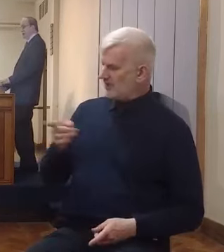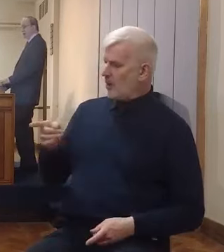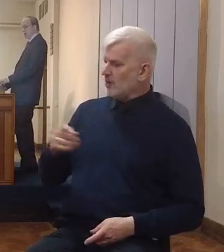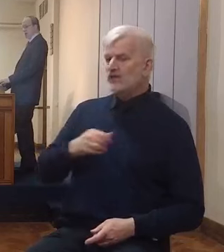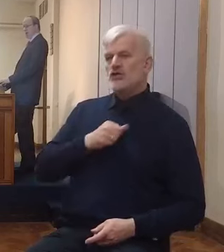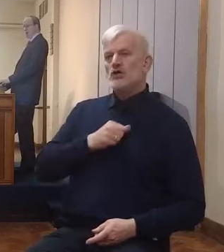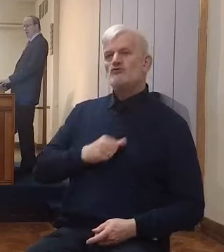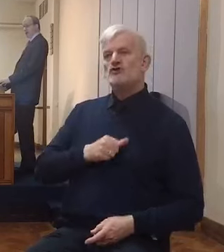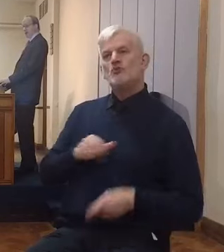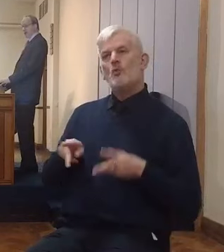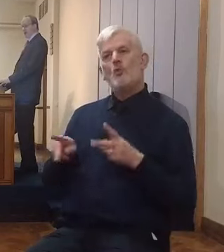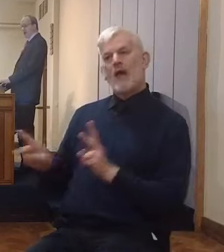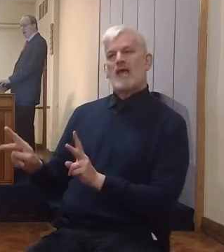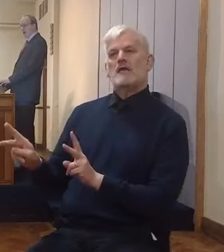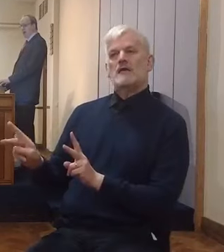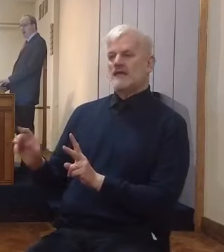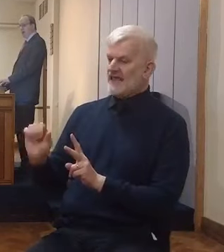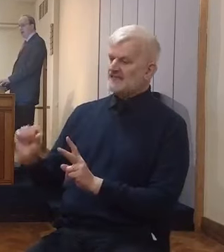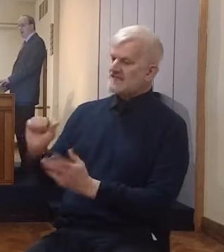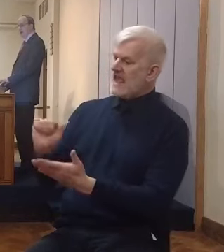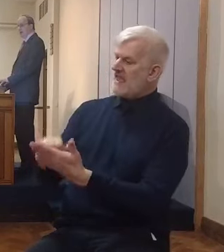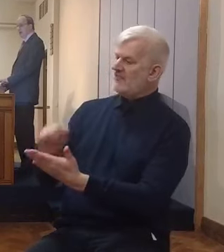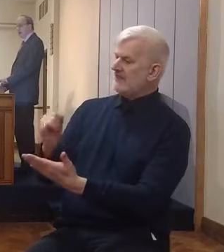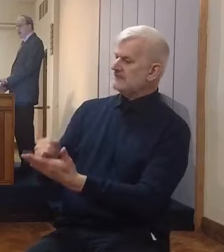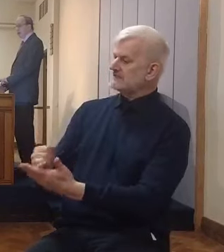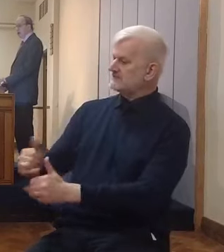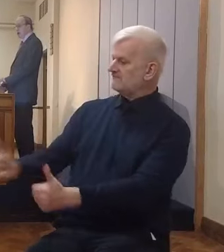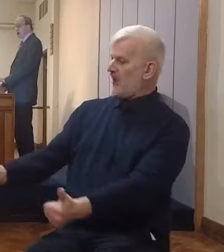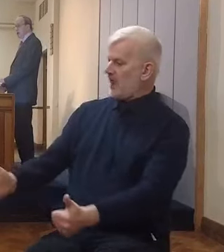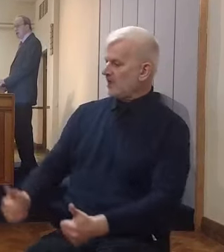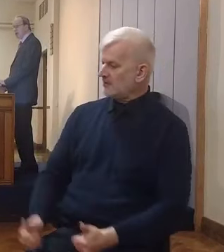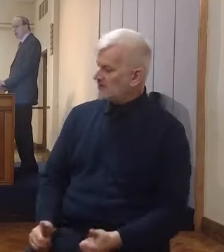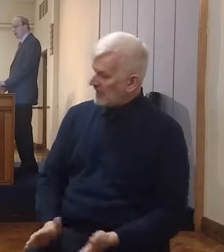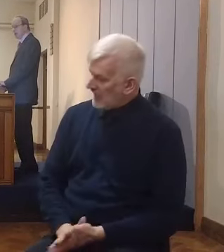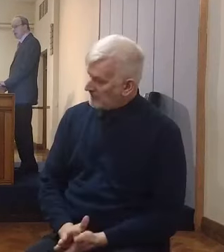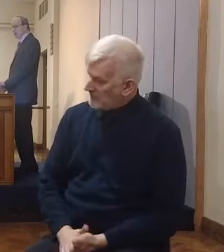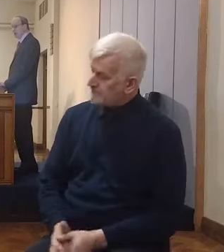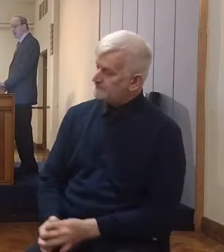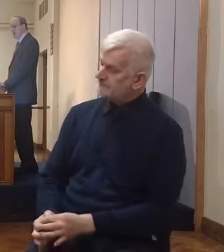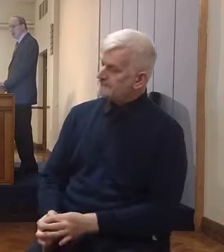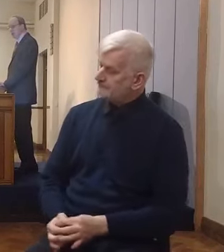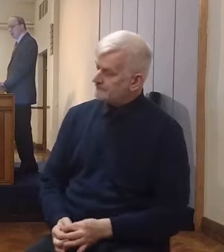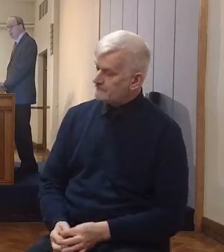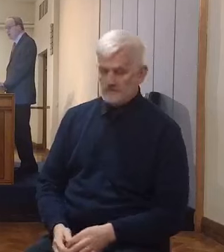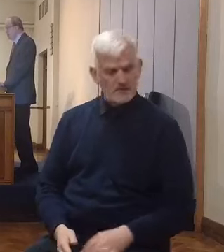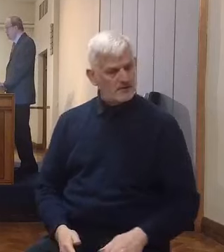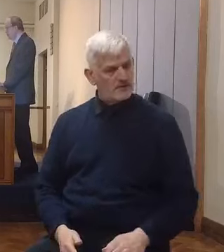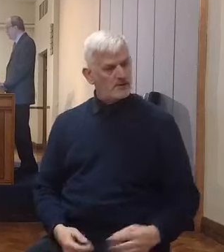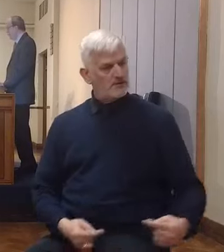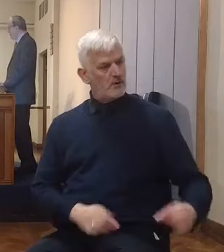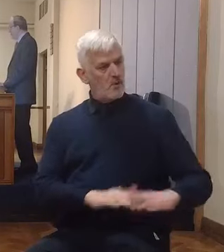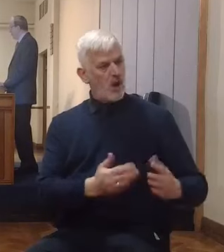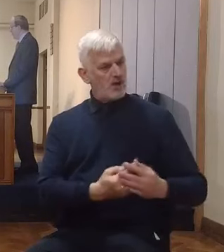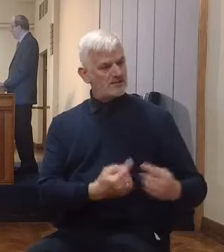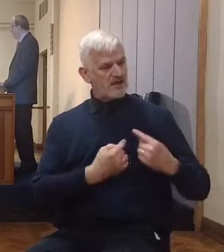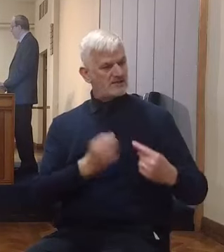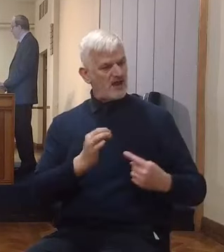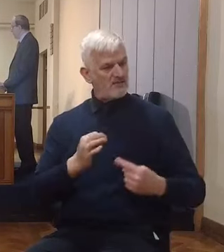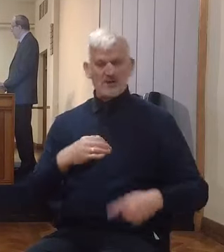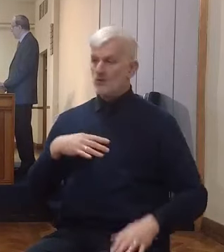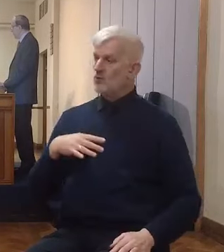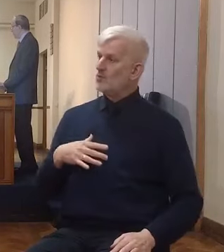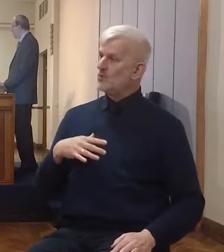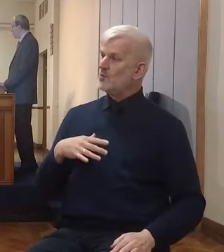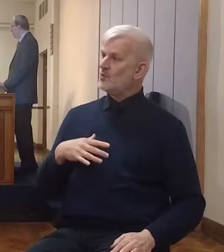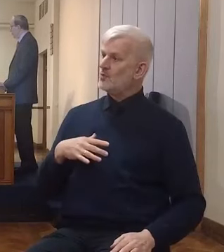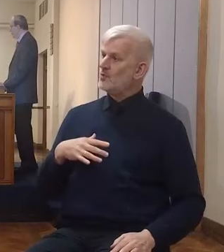opposed the Christian ethic for many years. So we got rest from the world, and